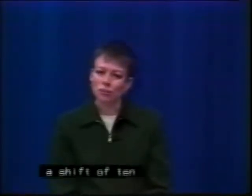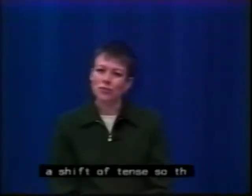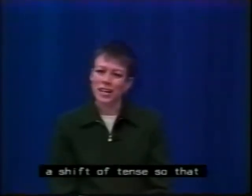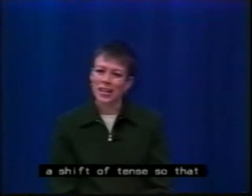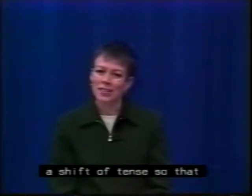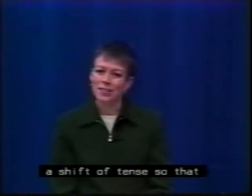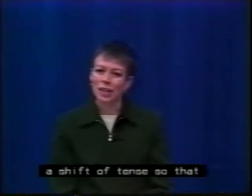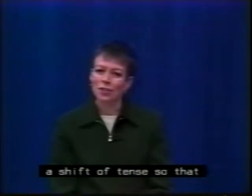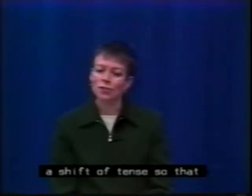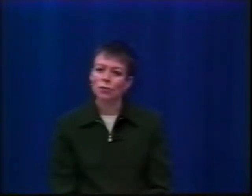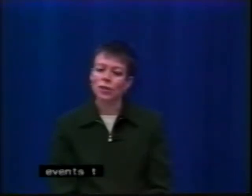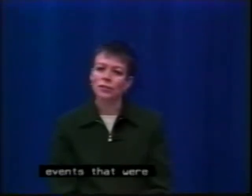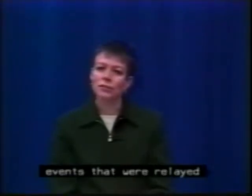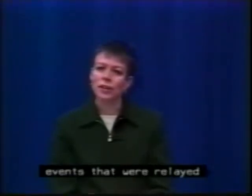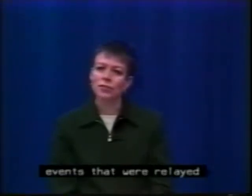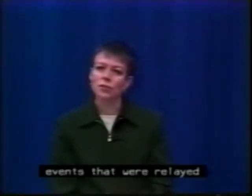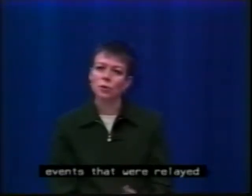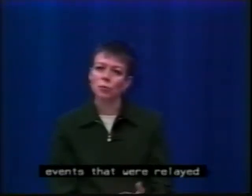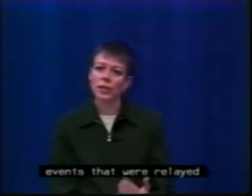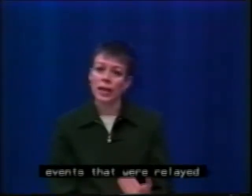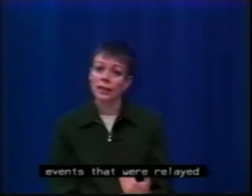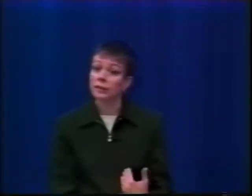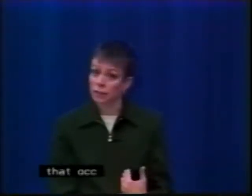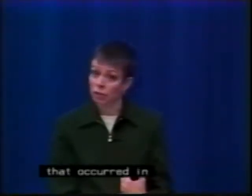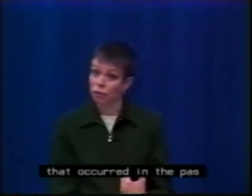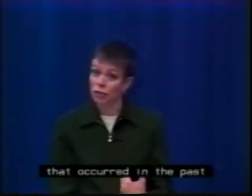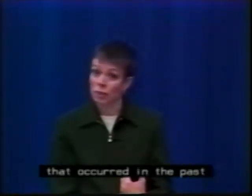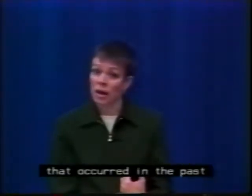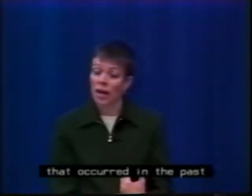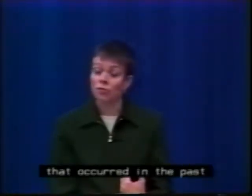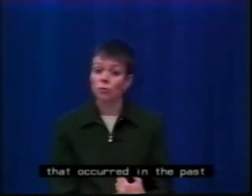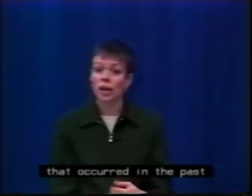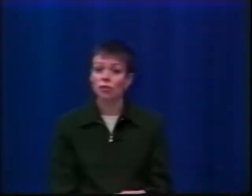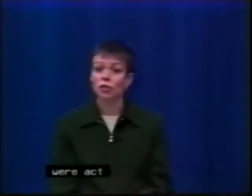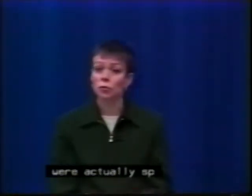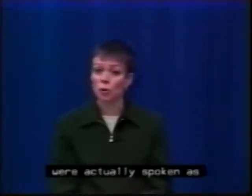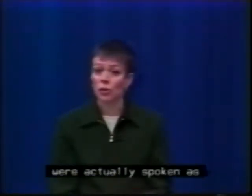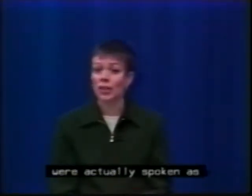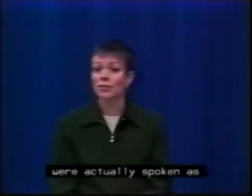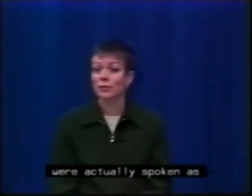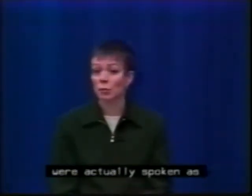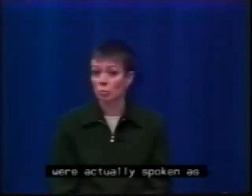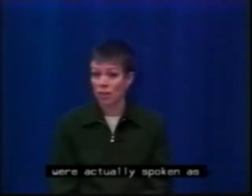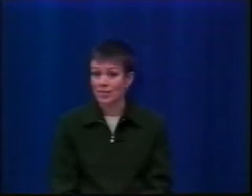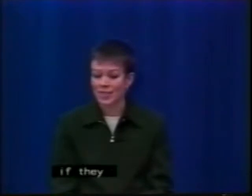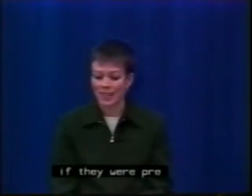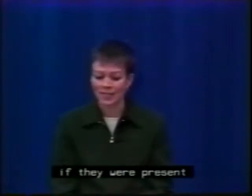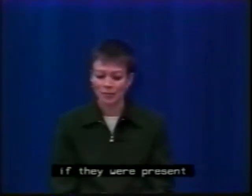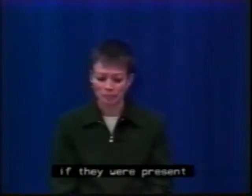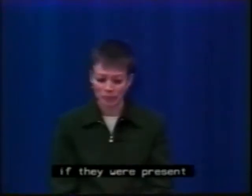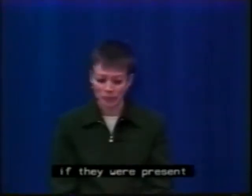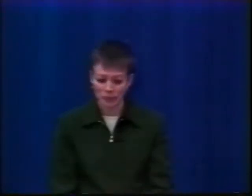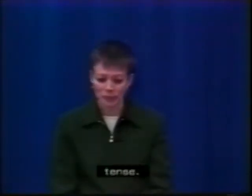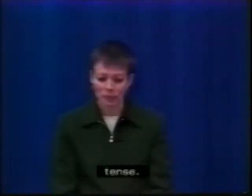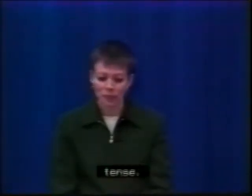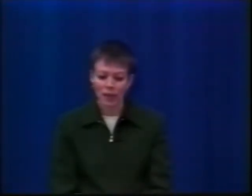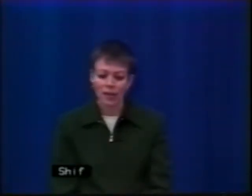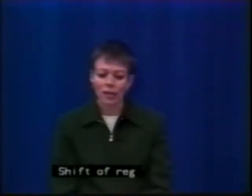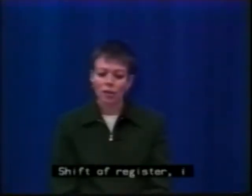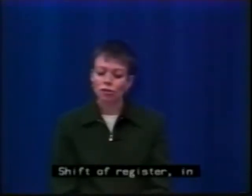shift of tense, and so that events that were relayed that occurred in the past were actually spoken as if they were present tense.